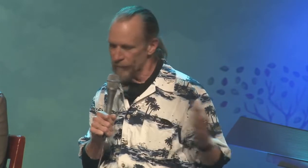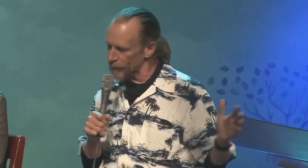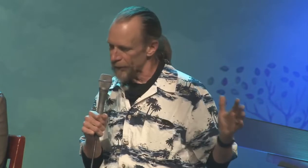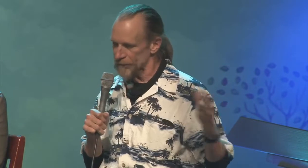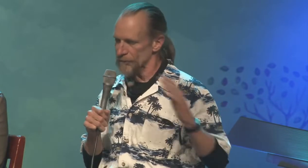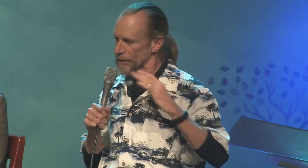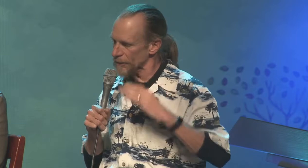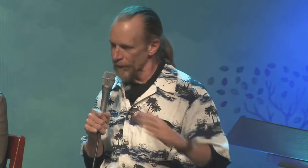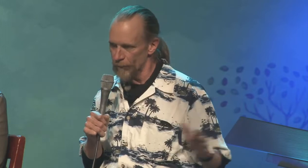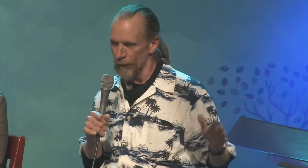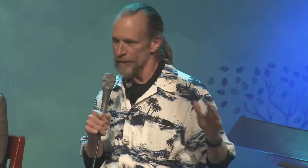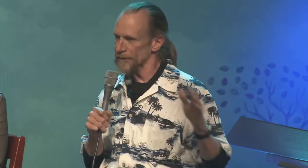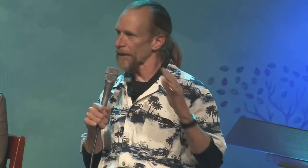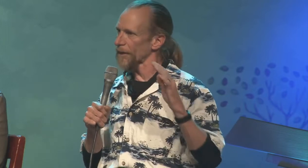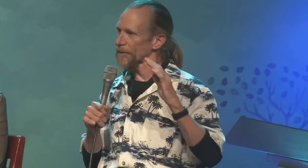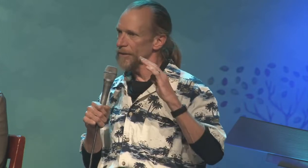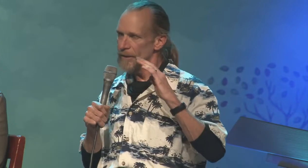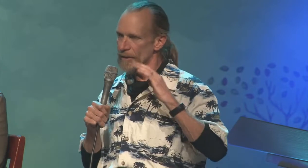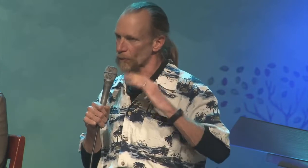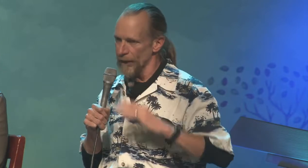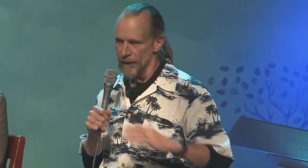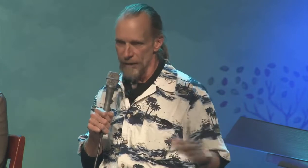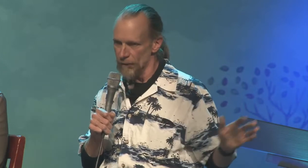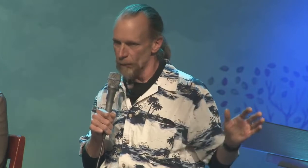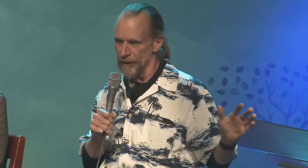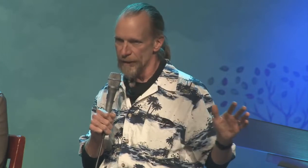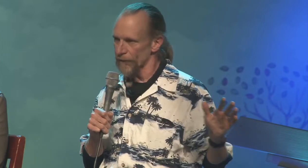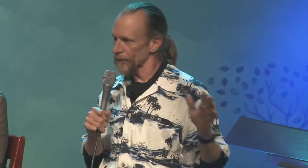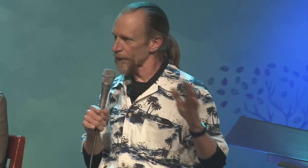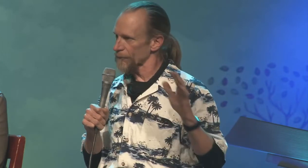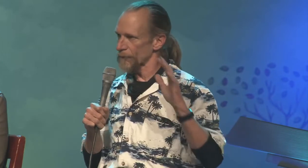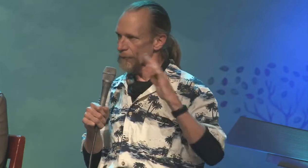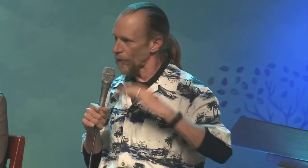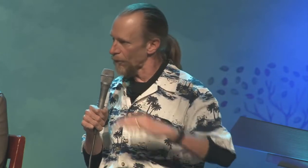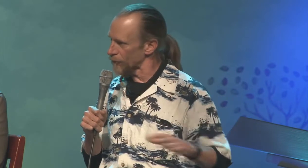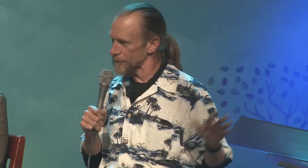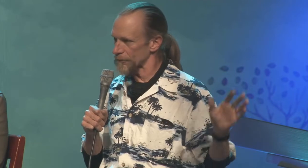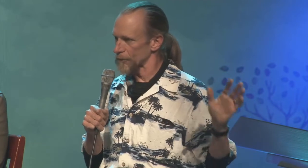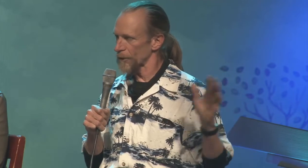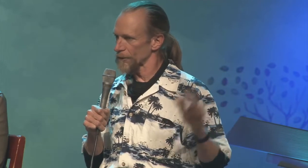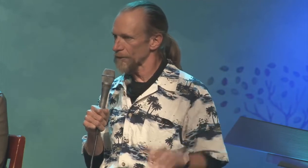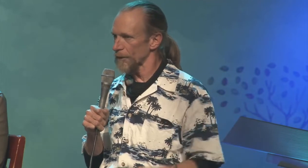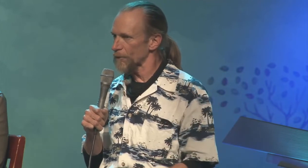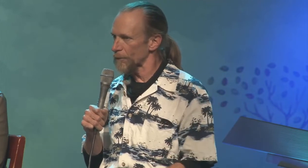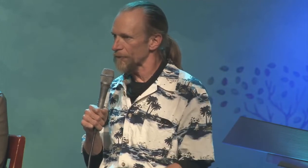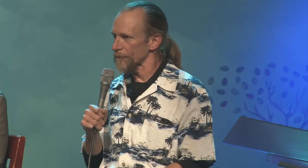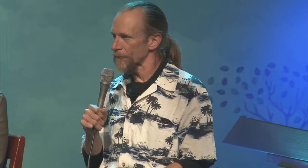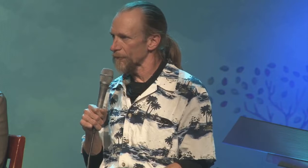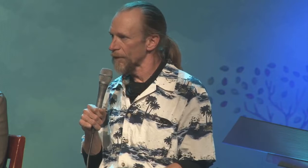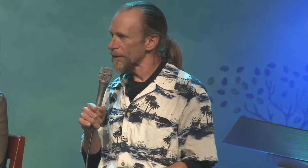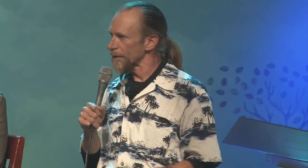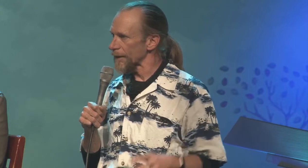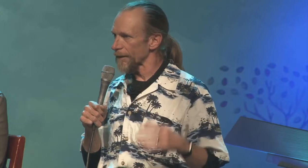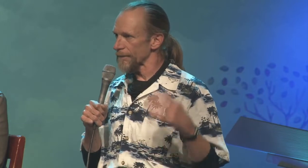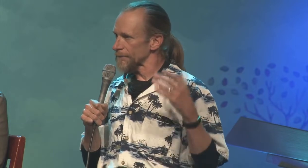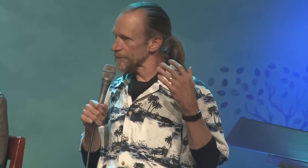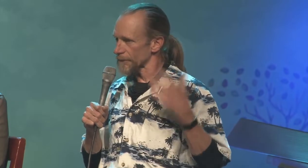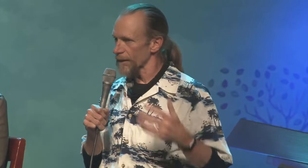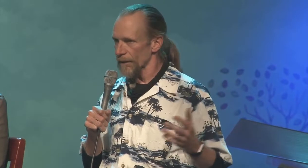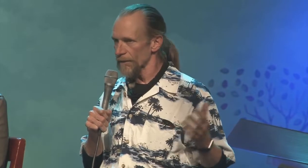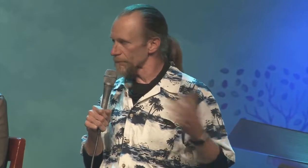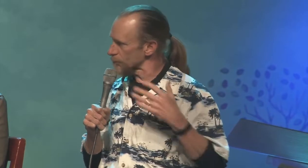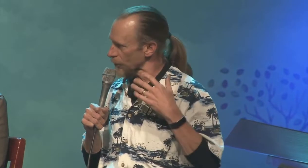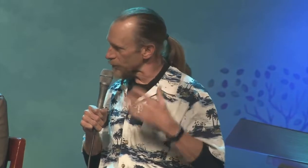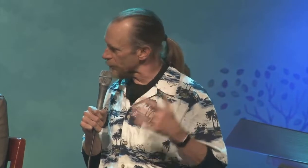mean, everybody's stressed, everybody's tired. We got a long way to go to get through all these situations that we've been through. And